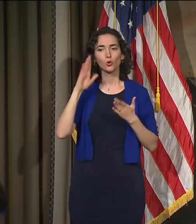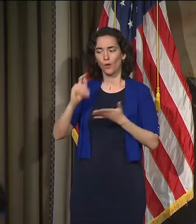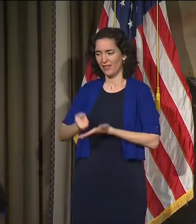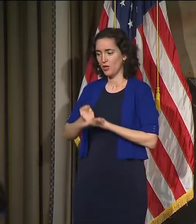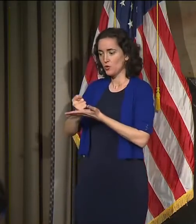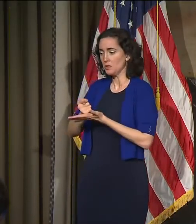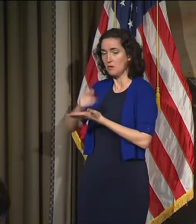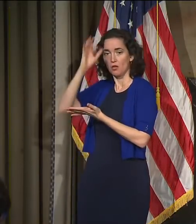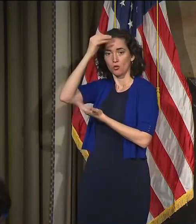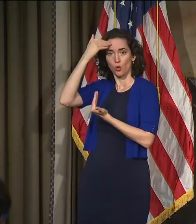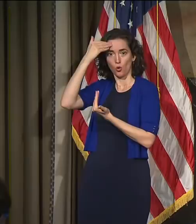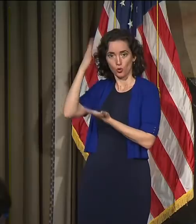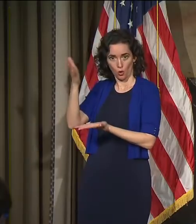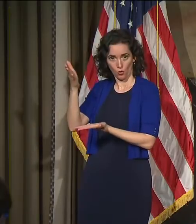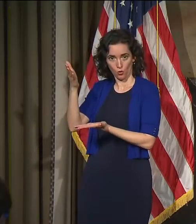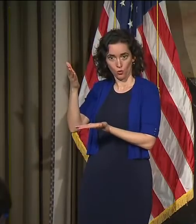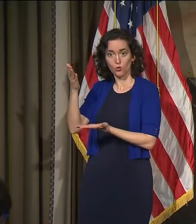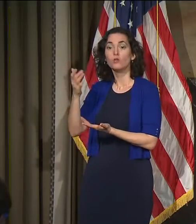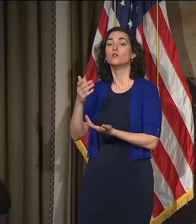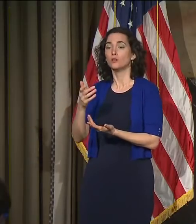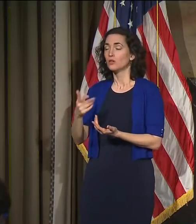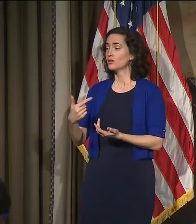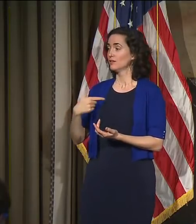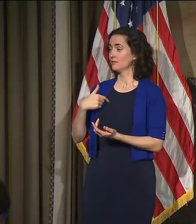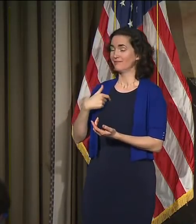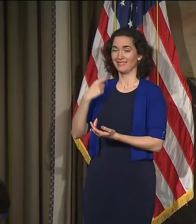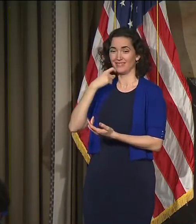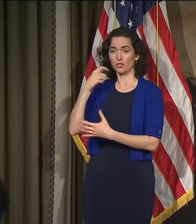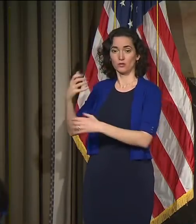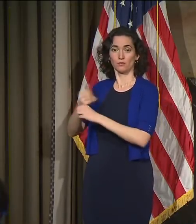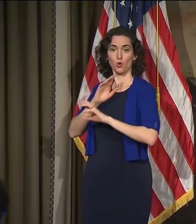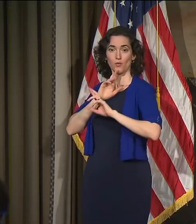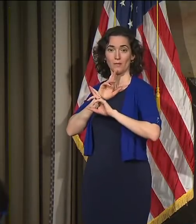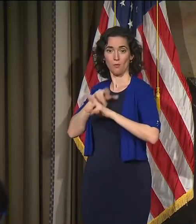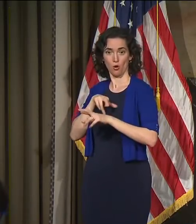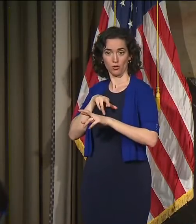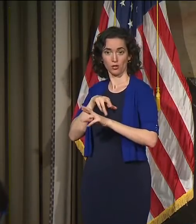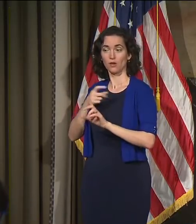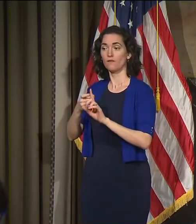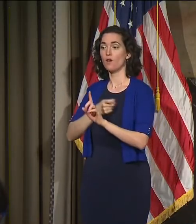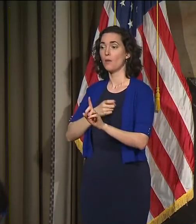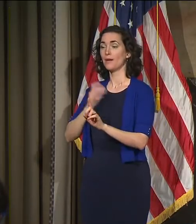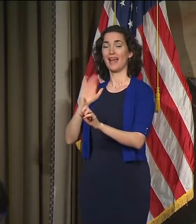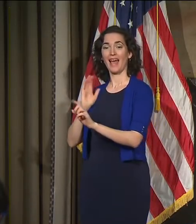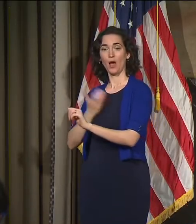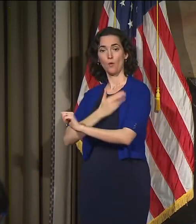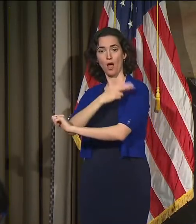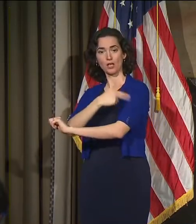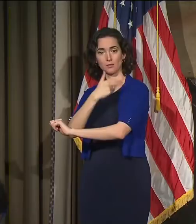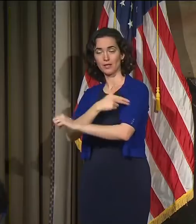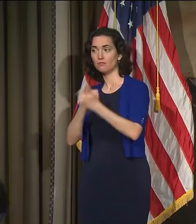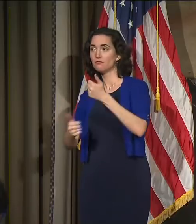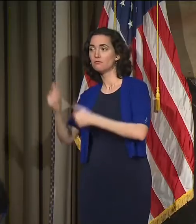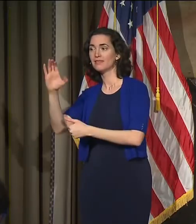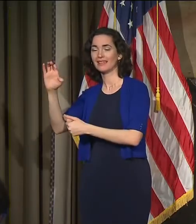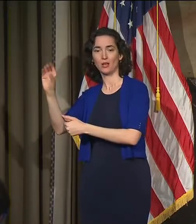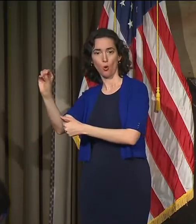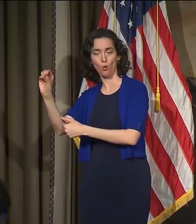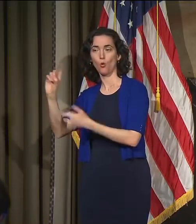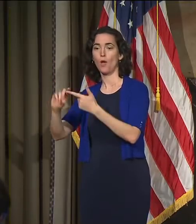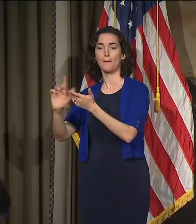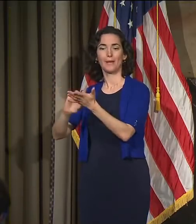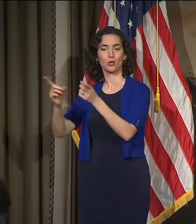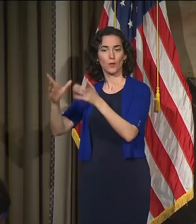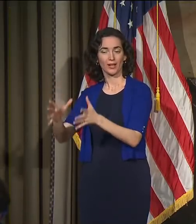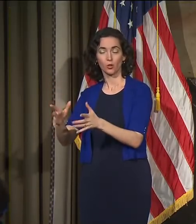treatment is available. And from the reports that I've received, both from our hospital CEOs and medical directors in a phone